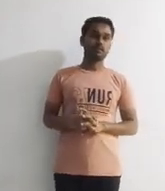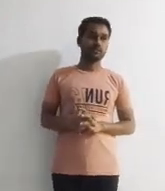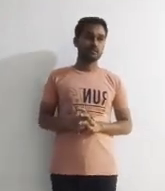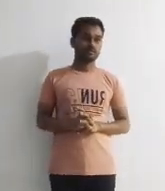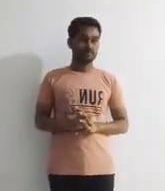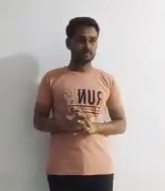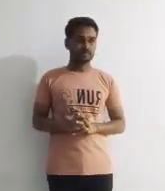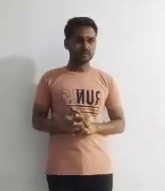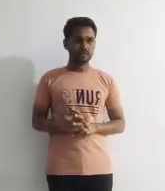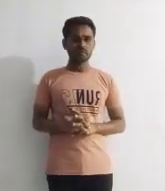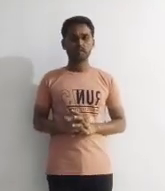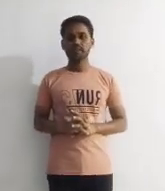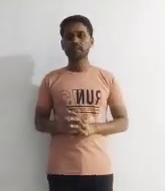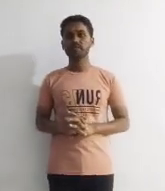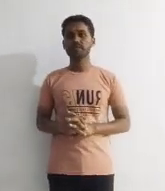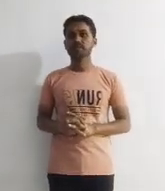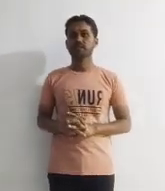a multi-threading means